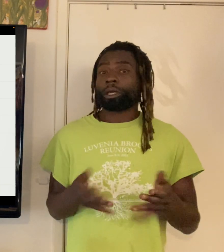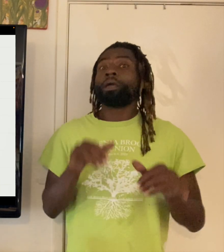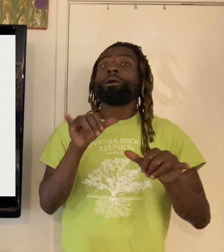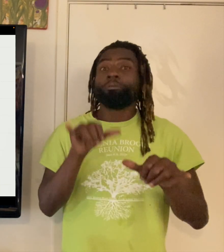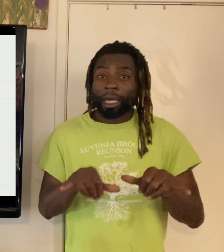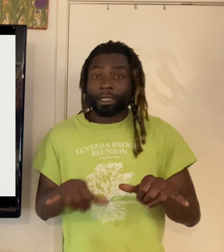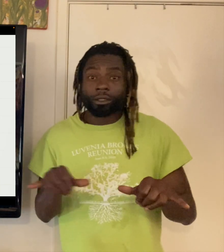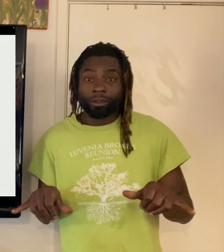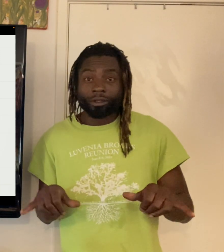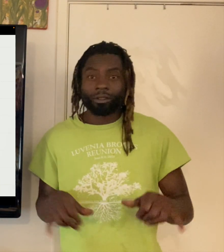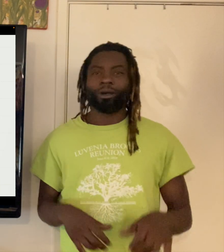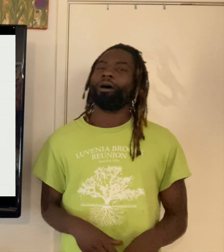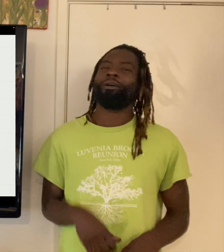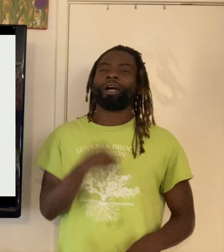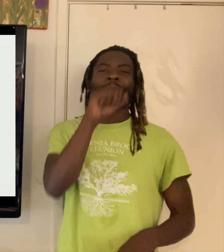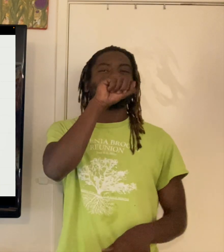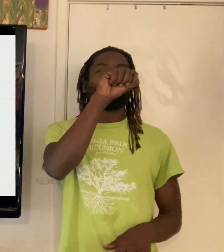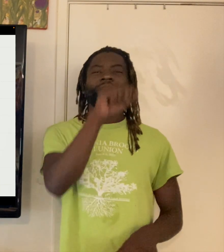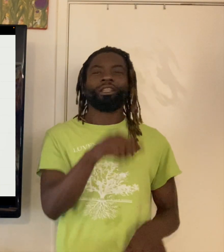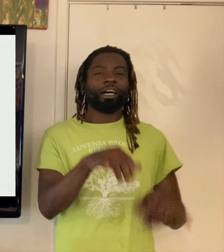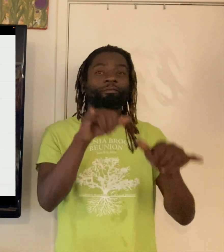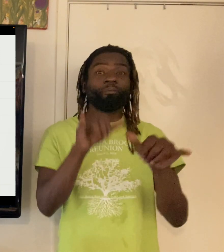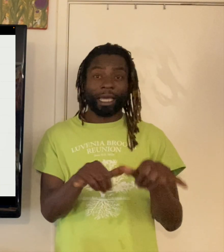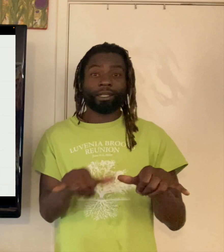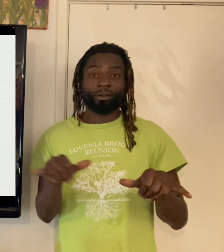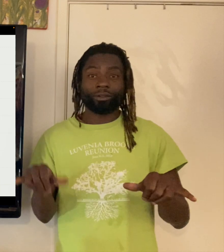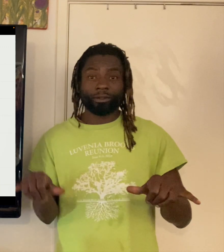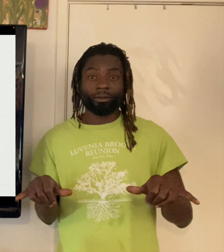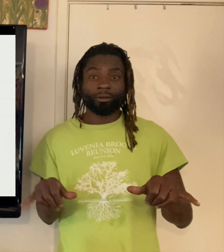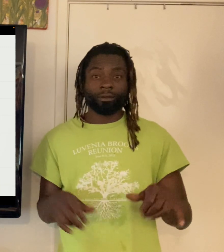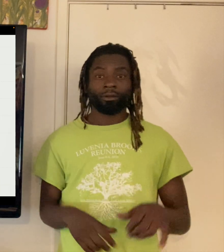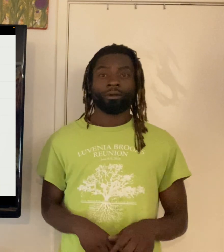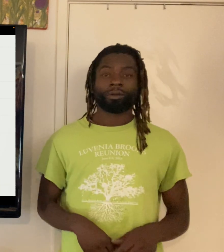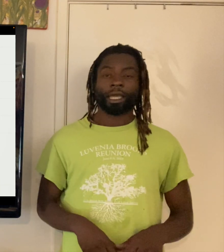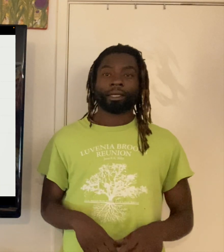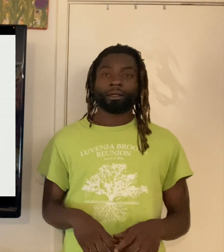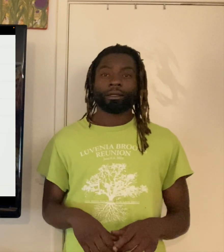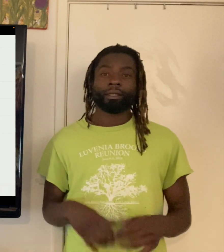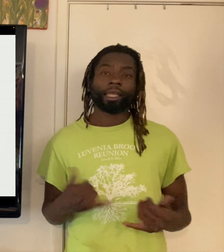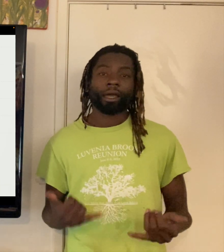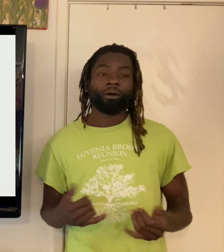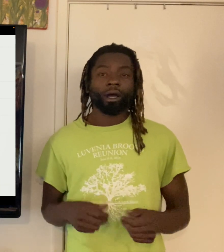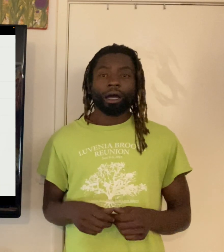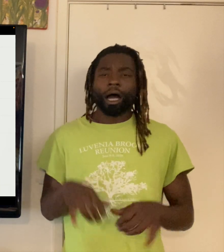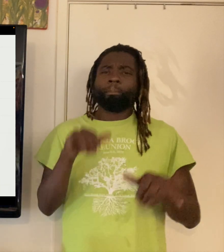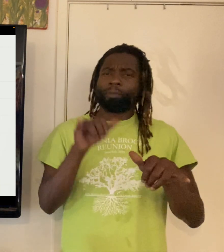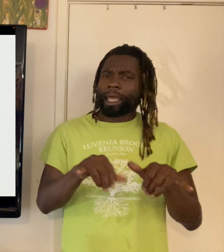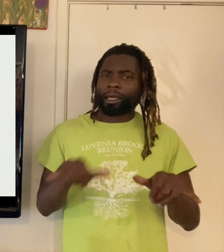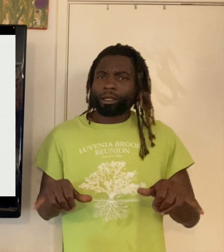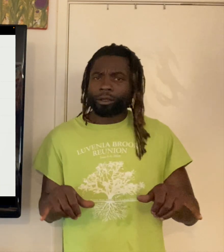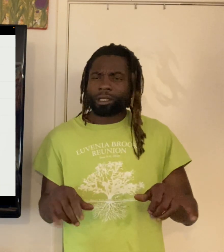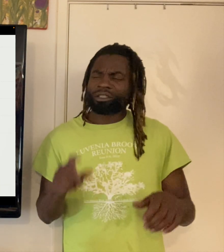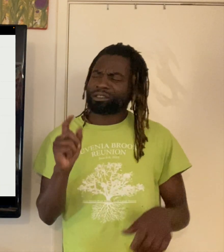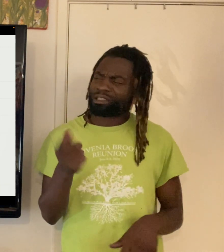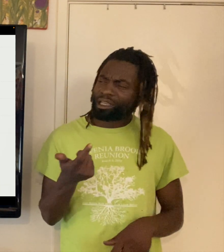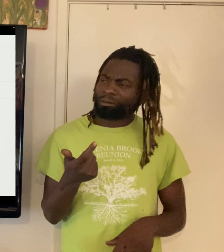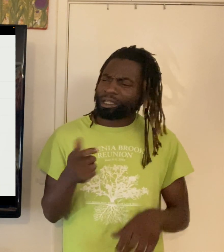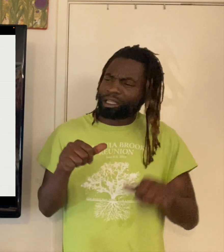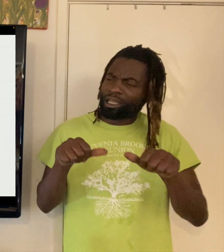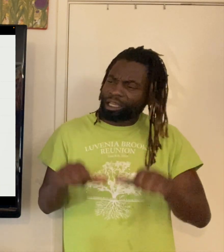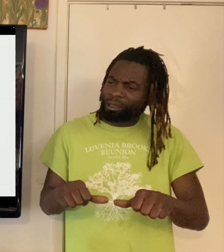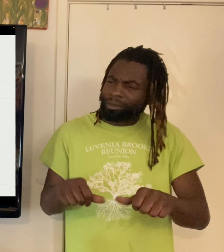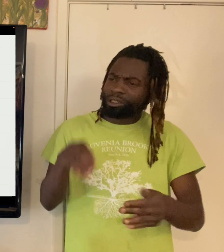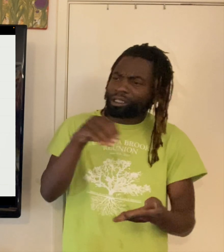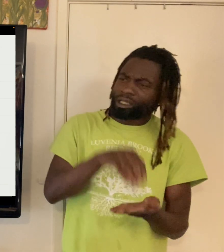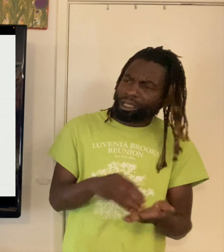maybe even patterns. I really like patterns. Okay, so a pattern is something that happens again